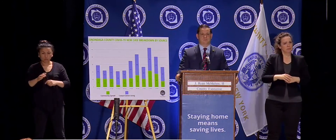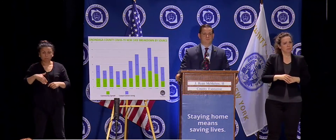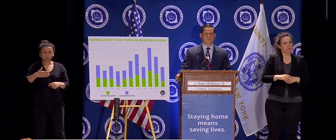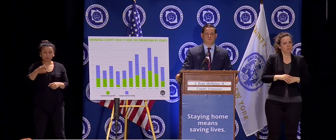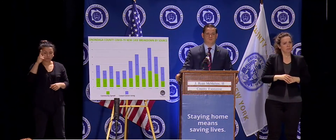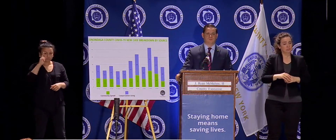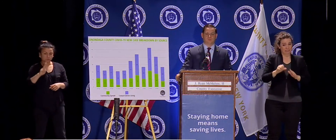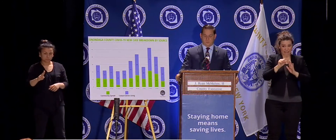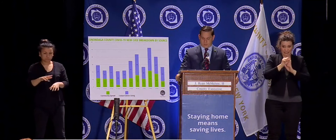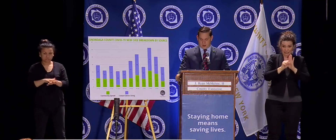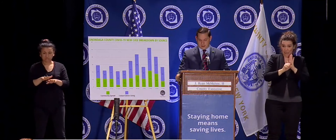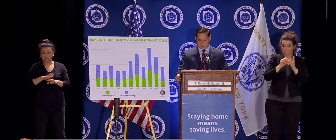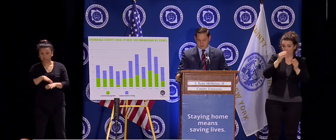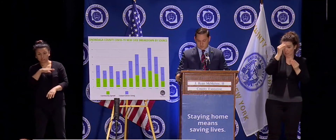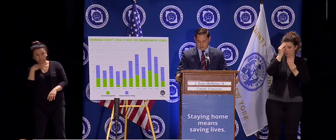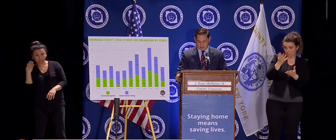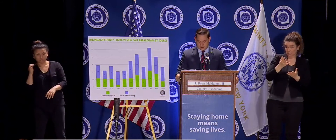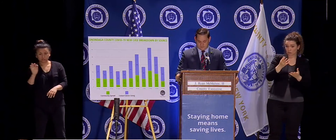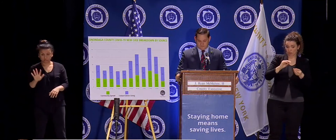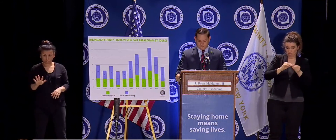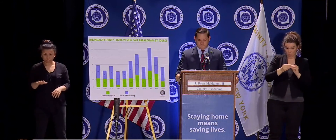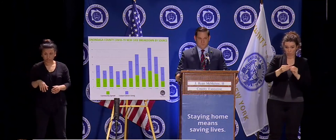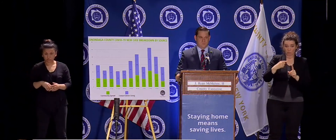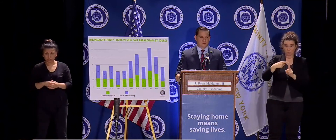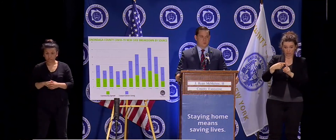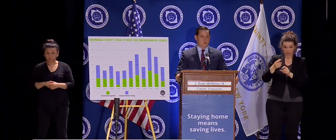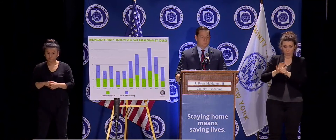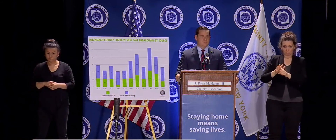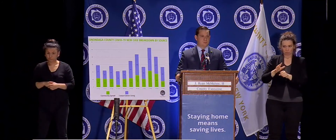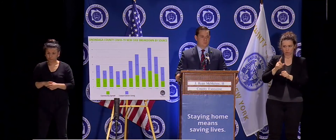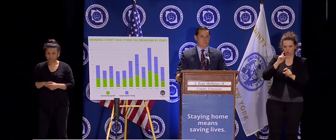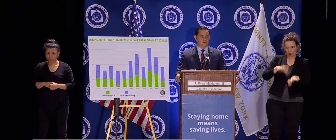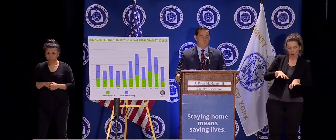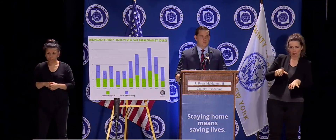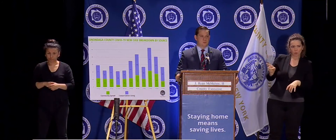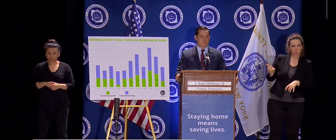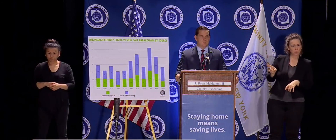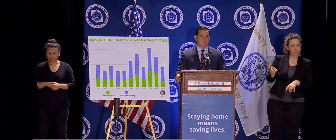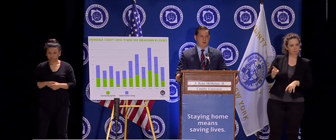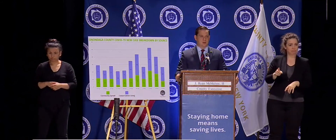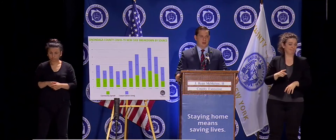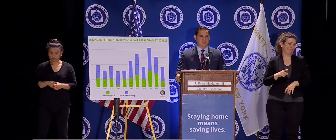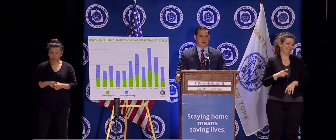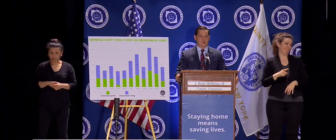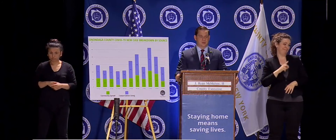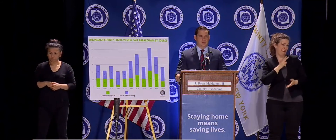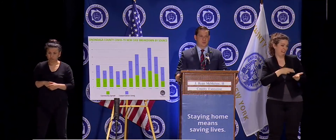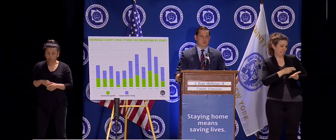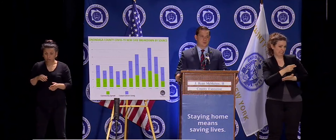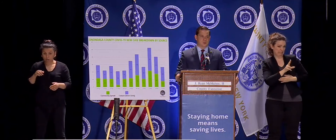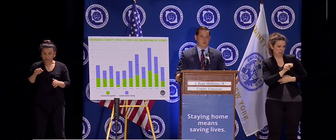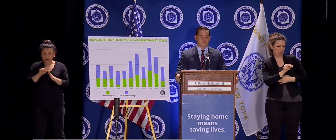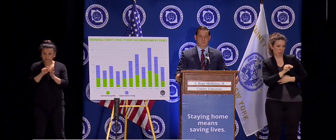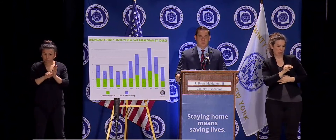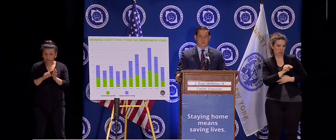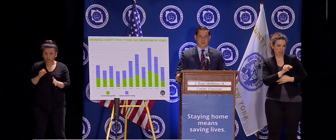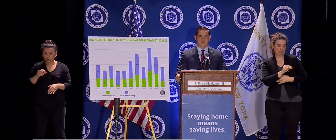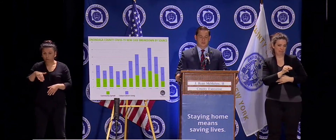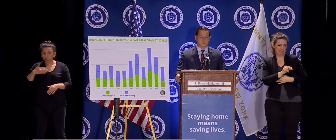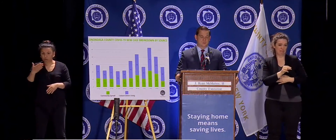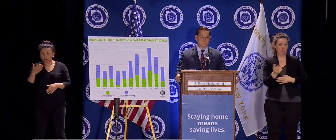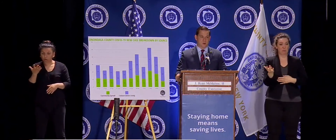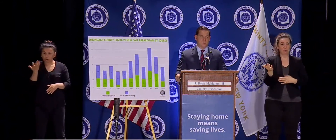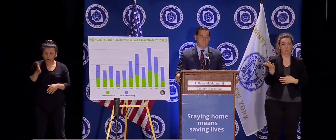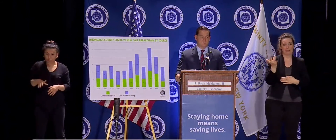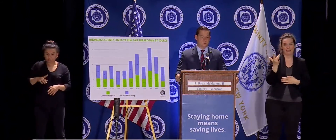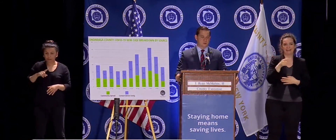I announce every day if there's underlying medical conditions or in the